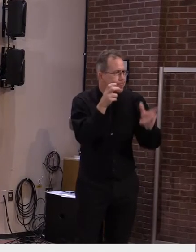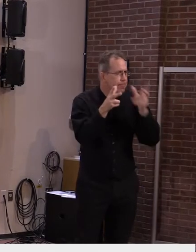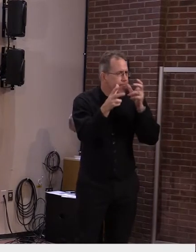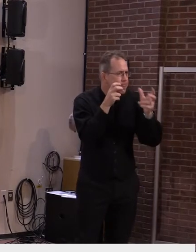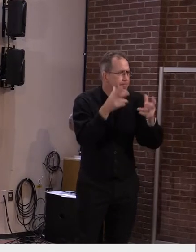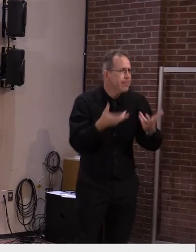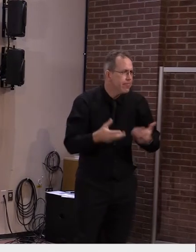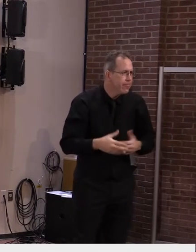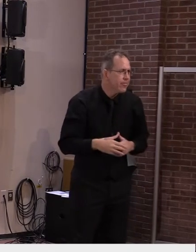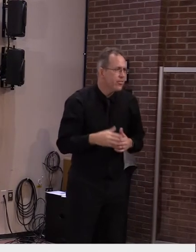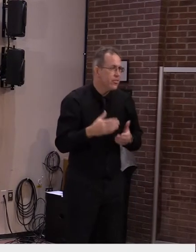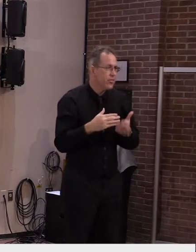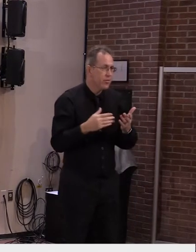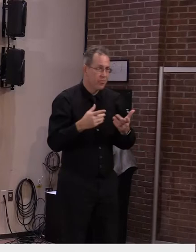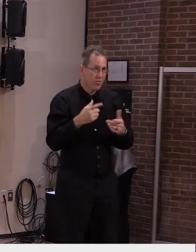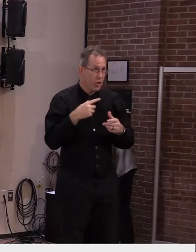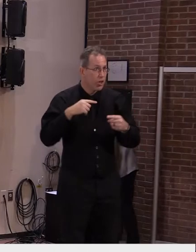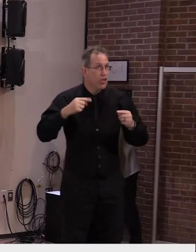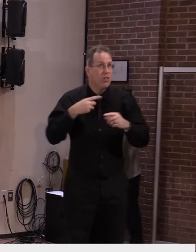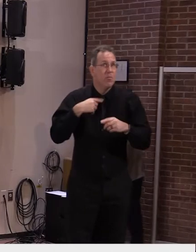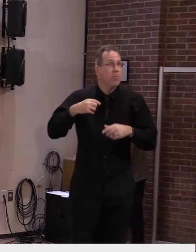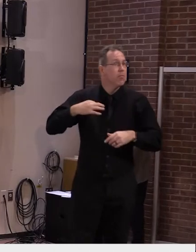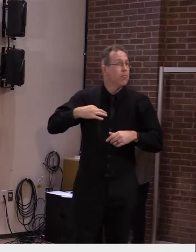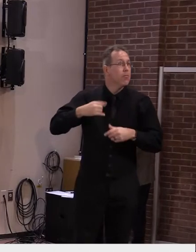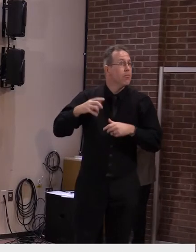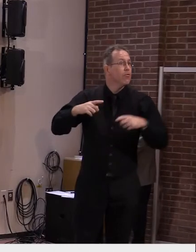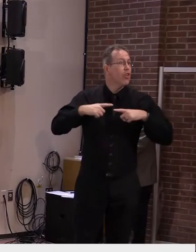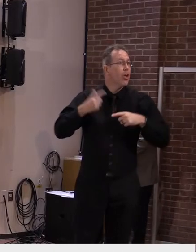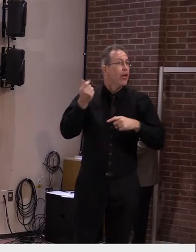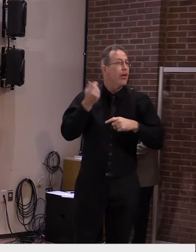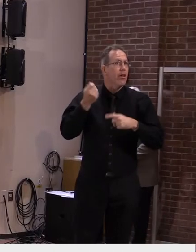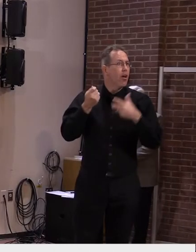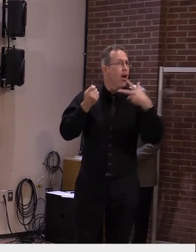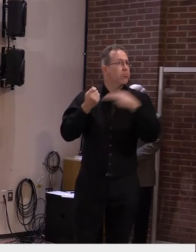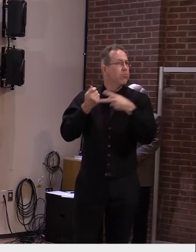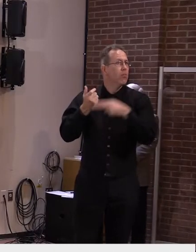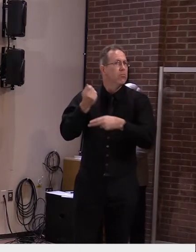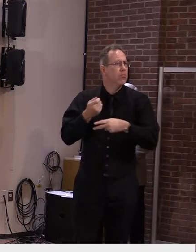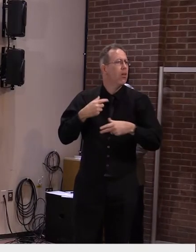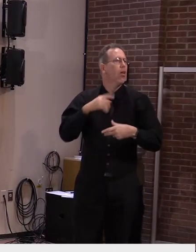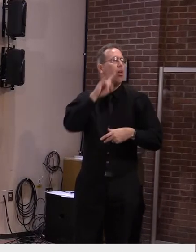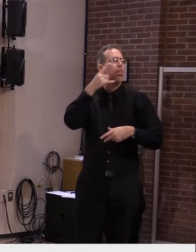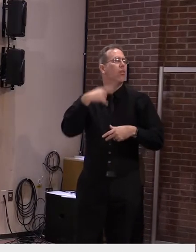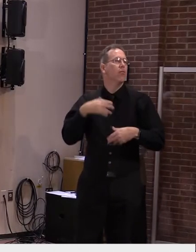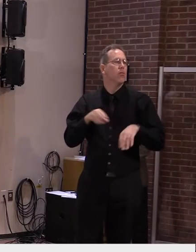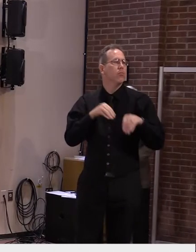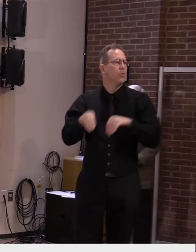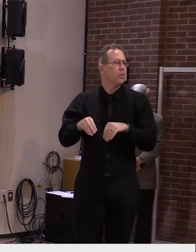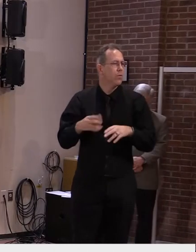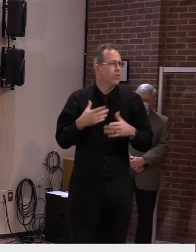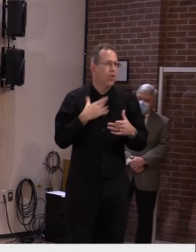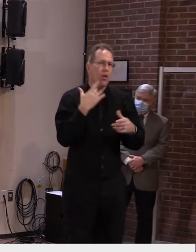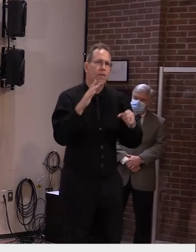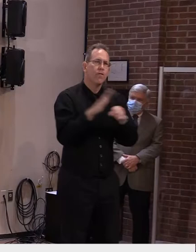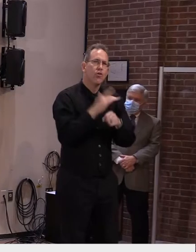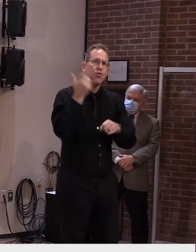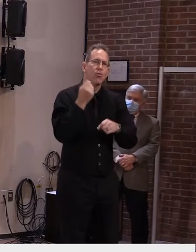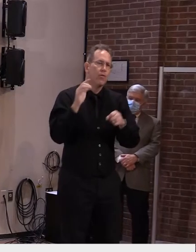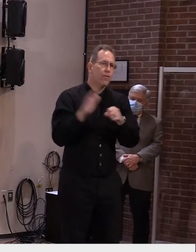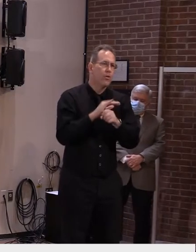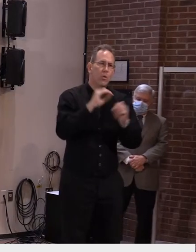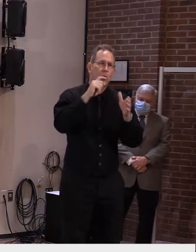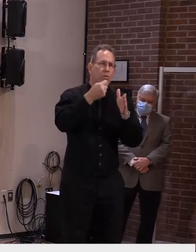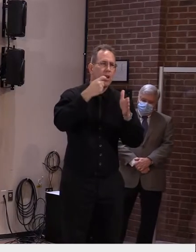disadvantage to move to a state and retire in a state that takes more money away from you, out of your pocket, you tend not to want